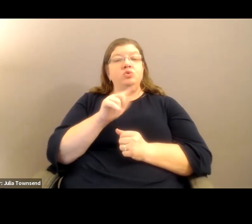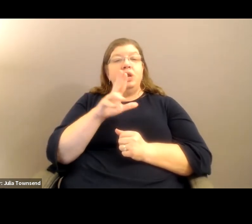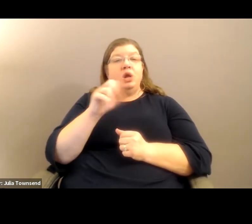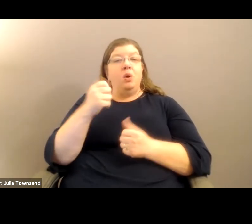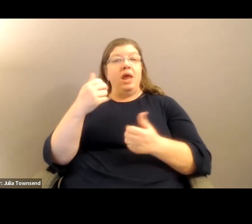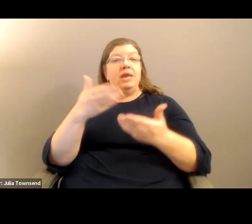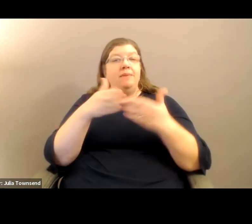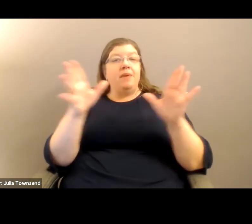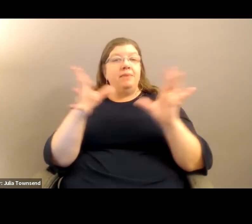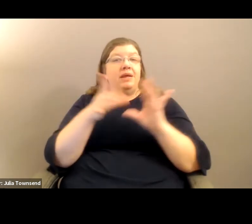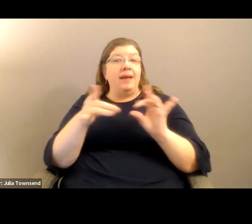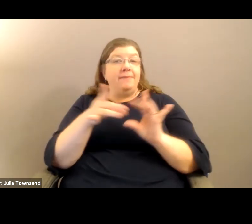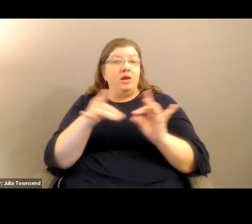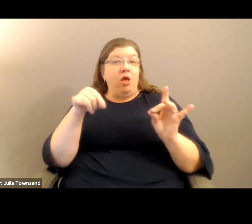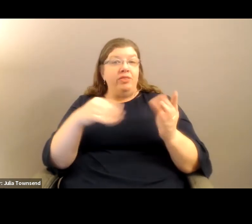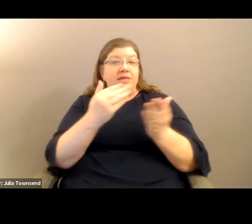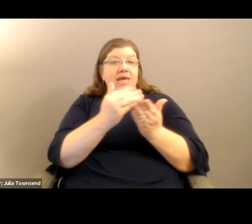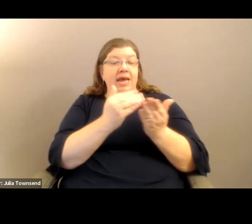this item?